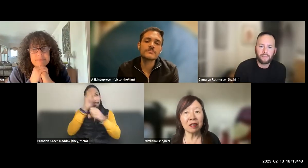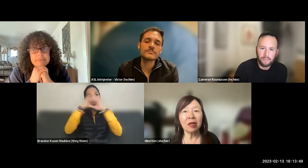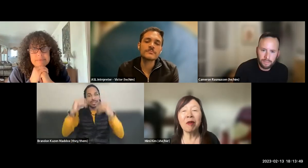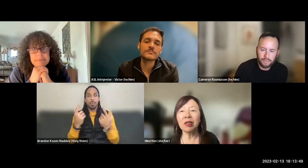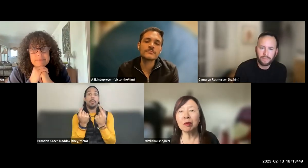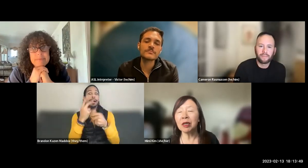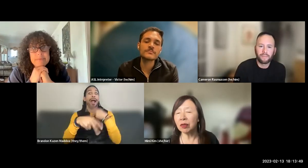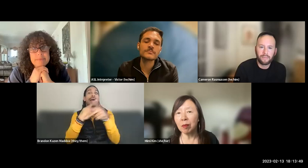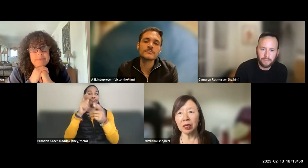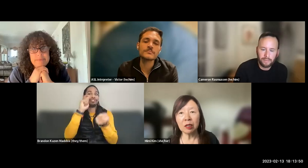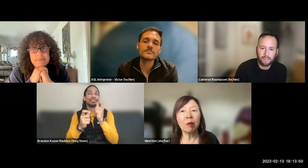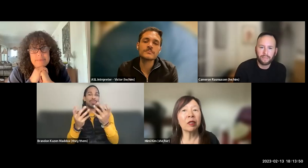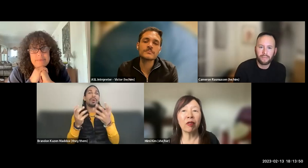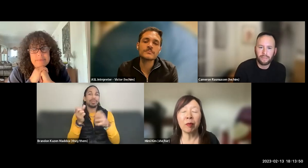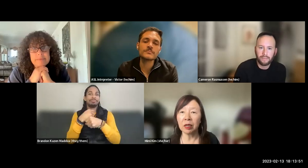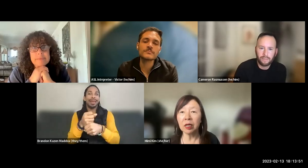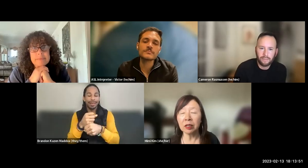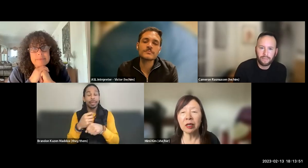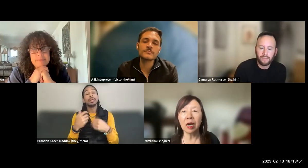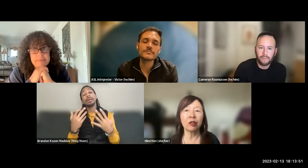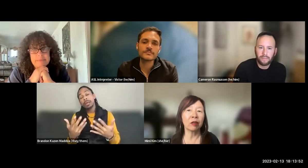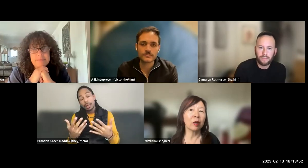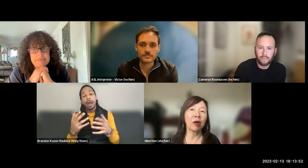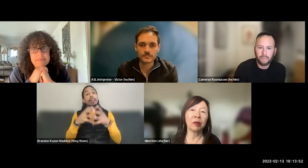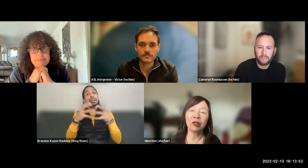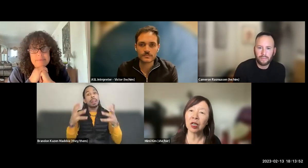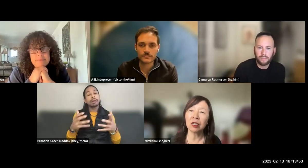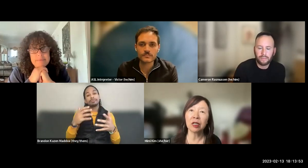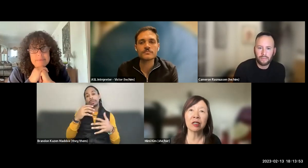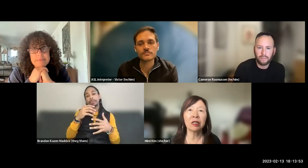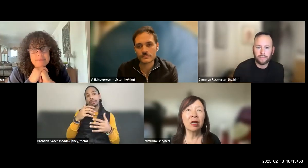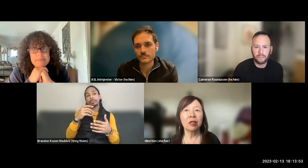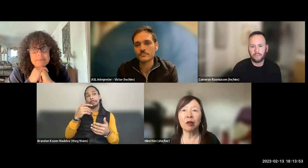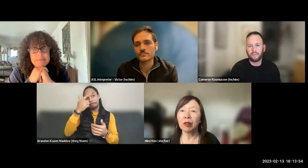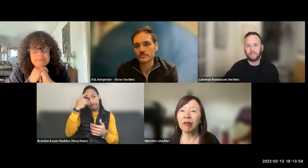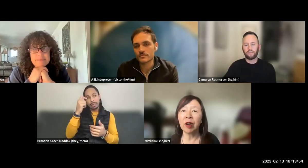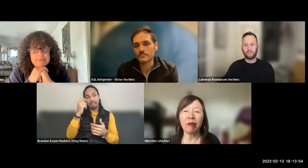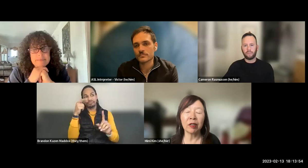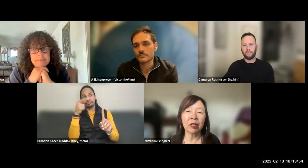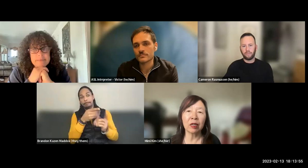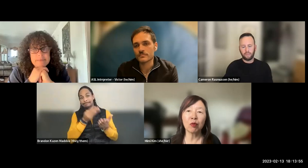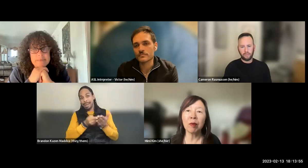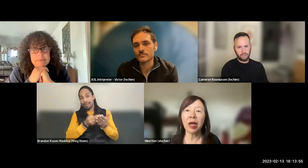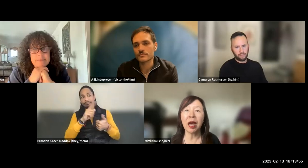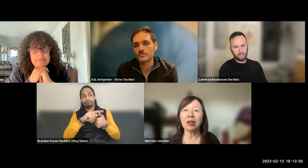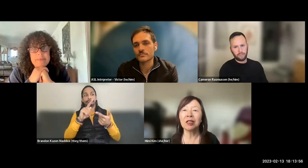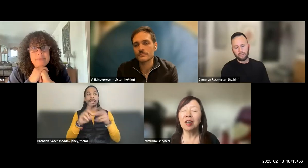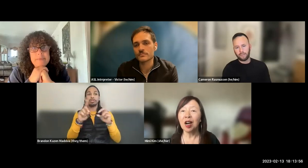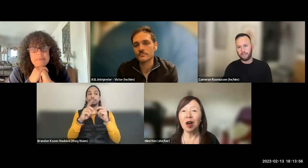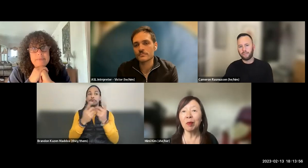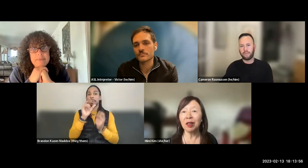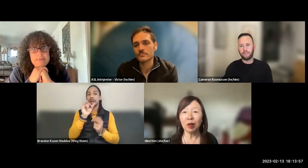So yes, some of it is because of the money. So much of the money is tied to the Department of Justice, to the Violence Against Women